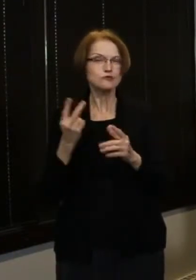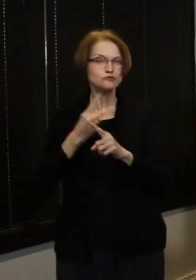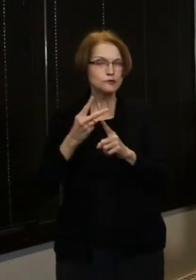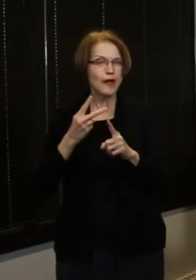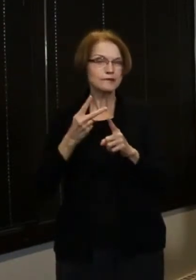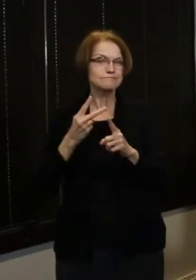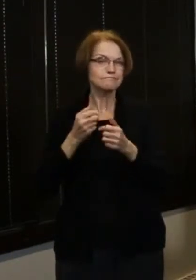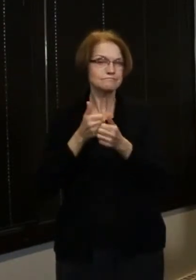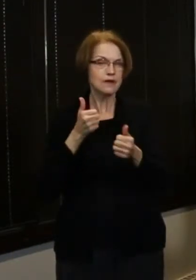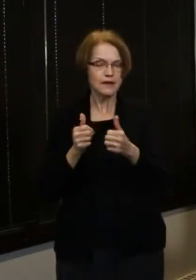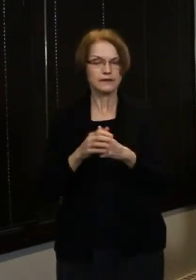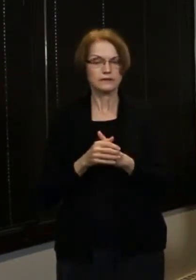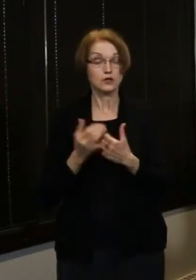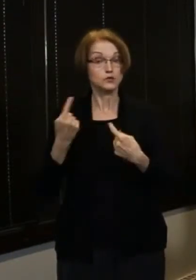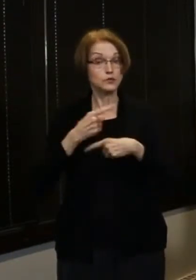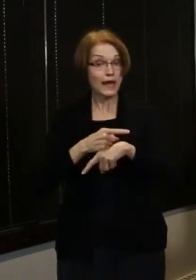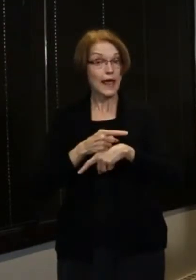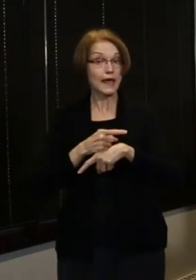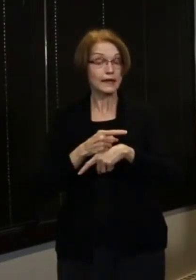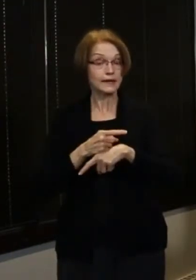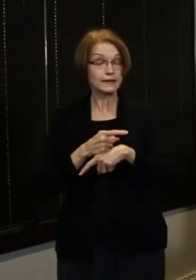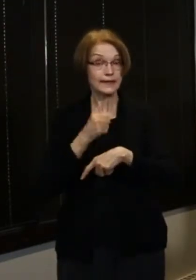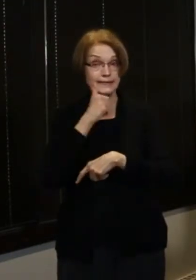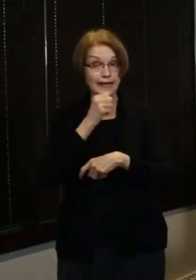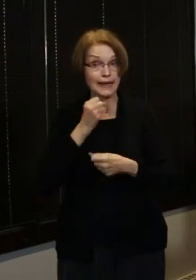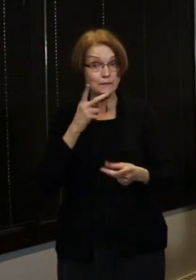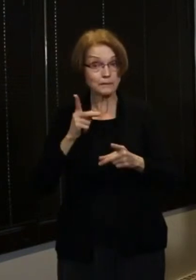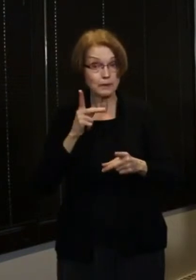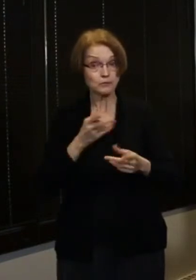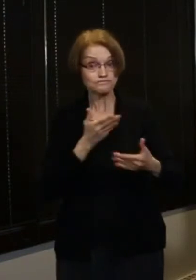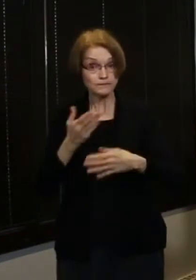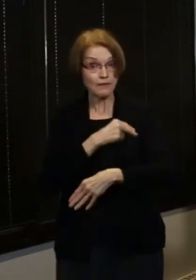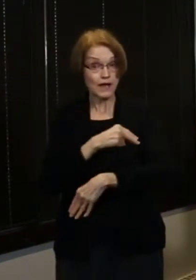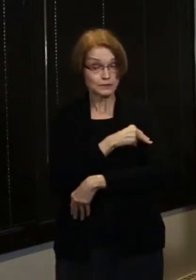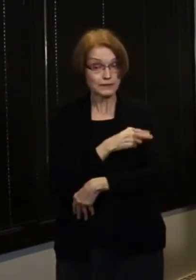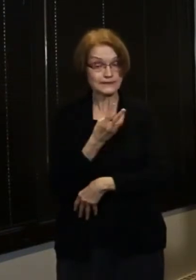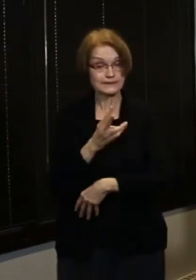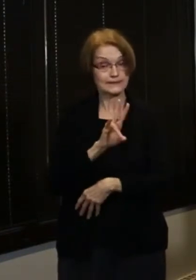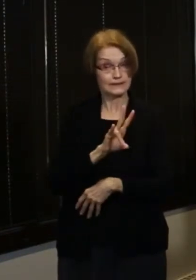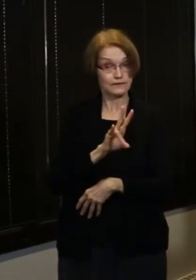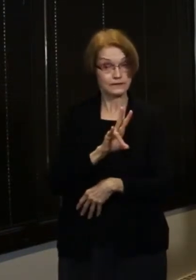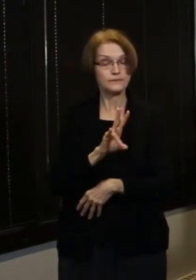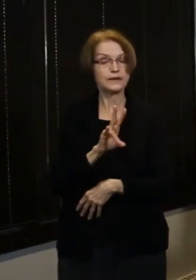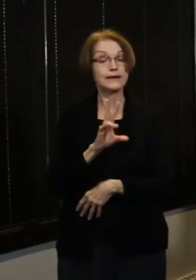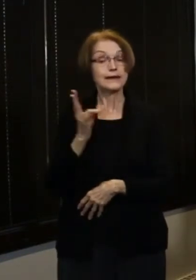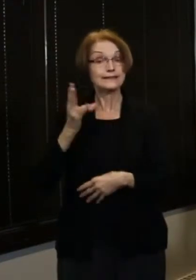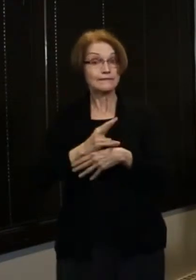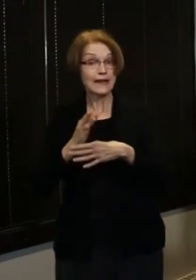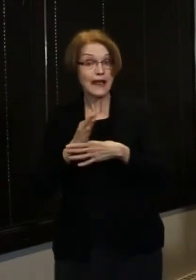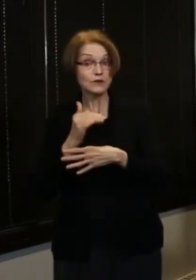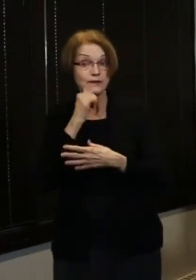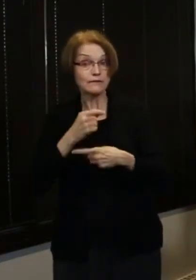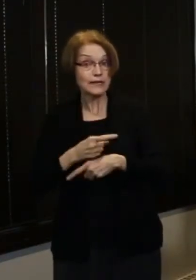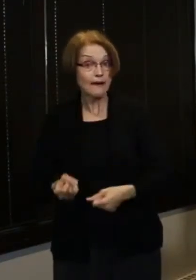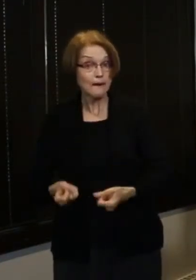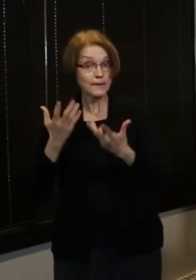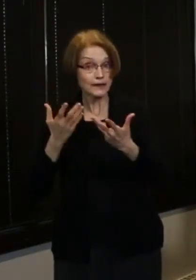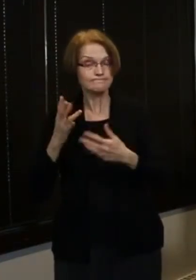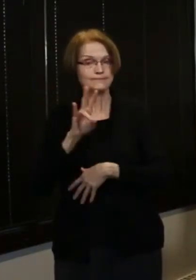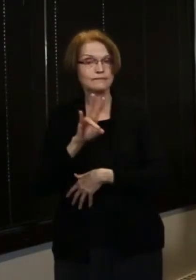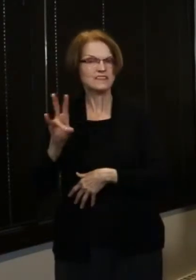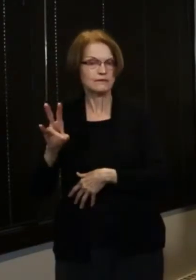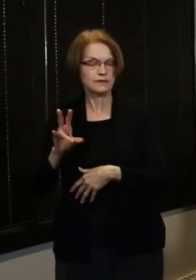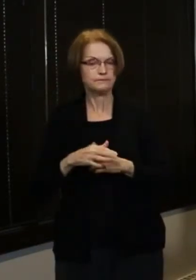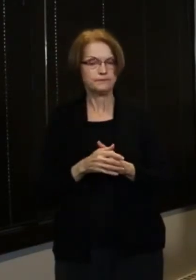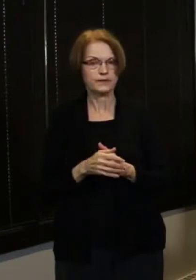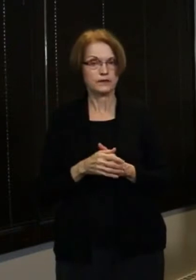we're reporting a daily admission number of 67. And our 7-day rolling average is now 77. And so as you can see